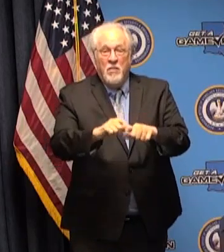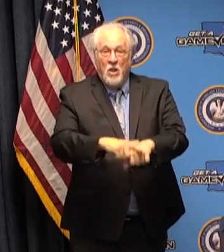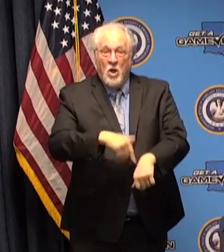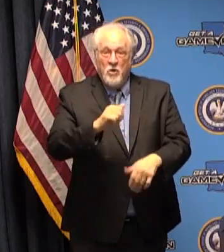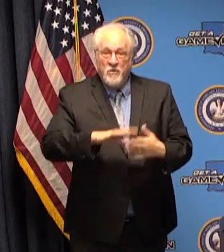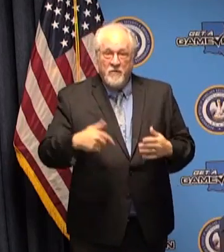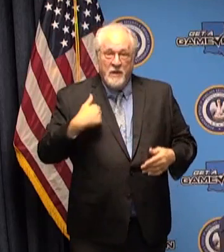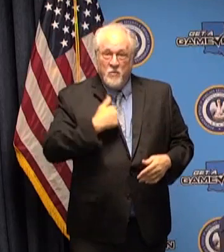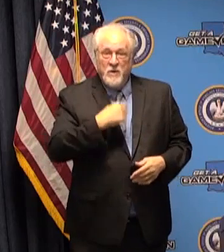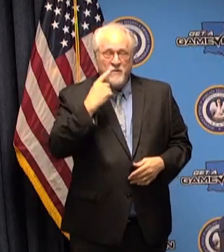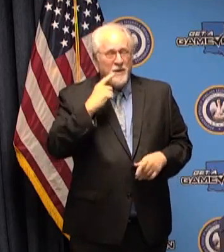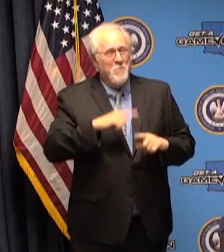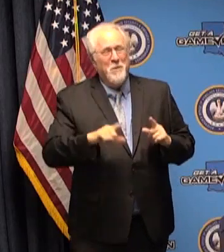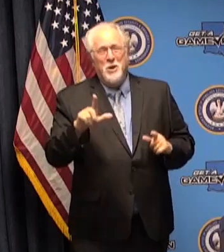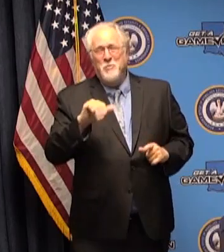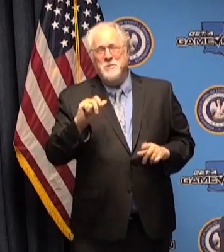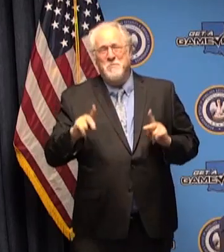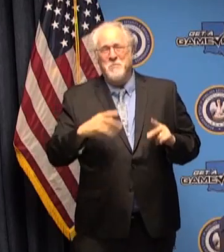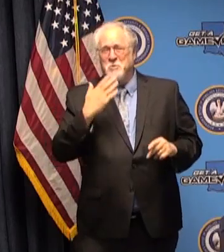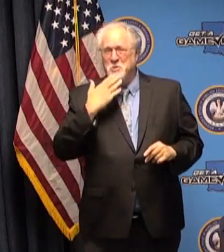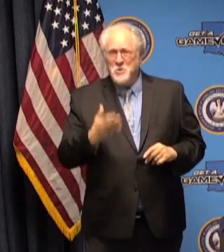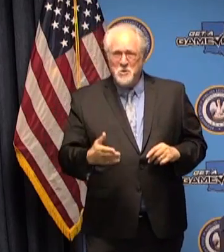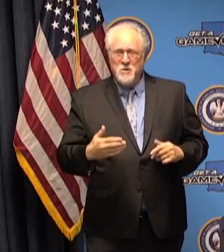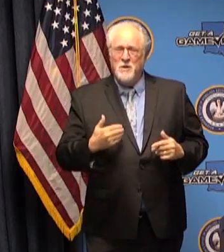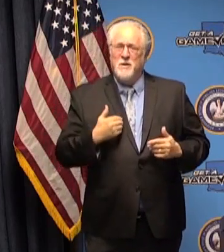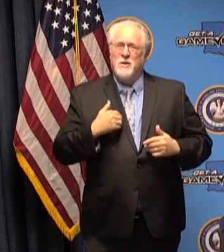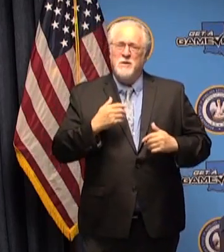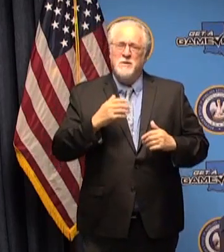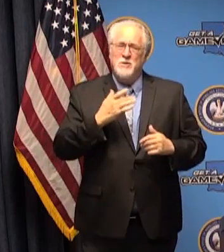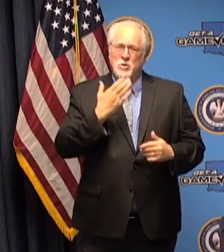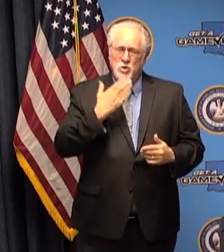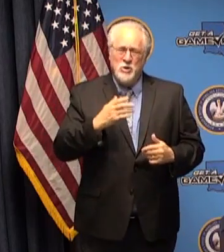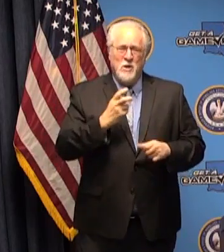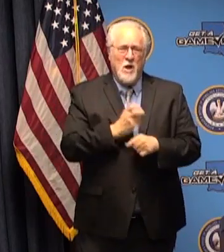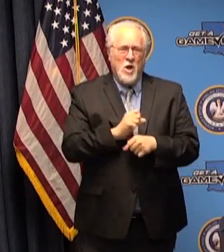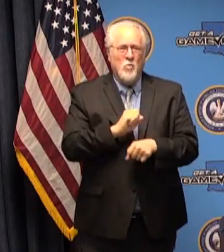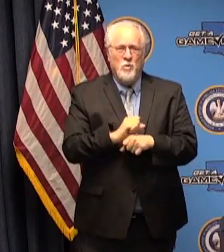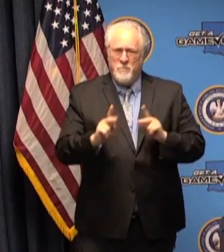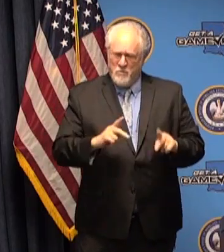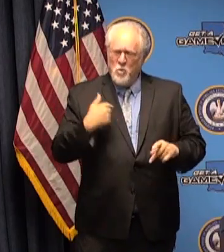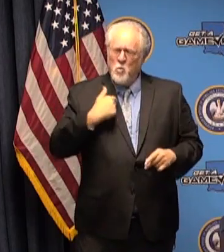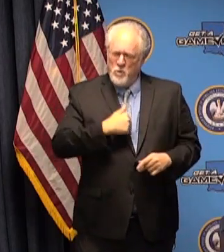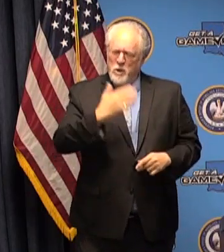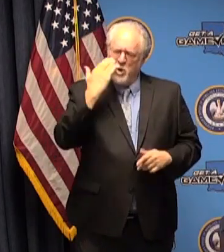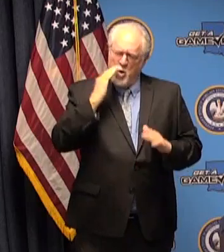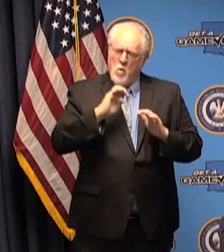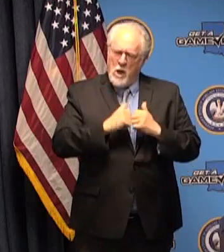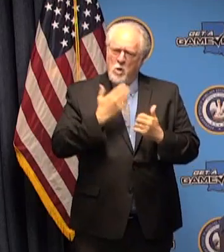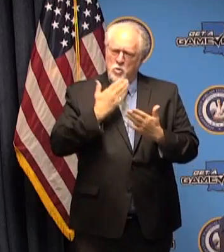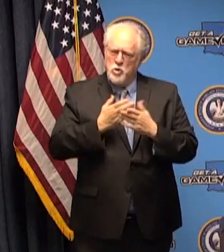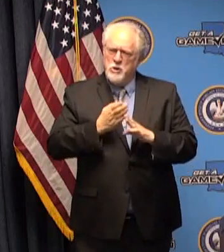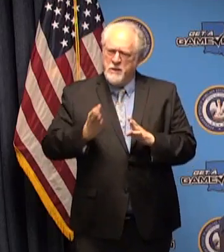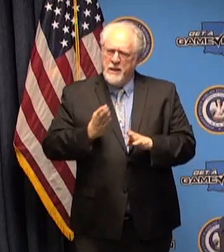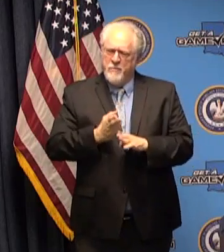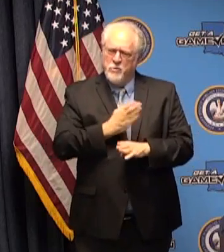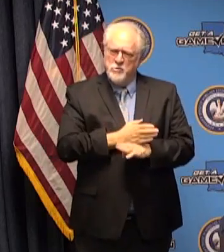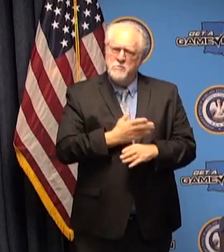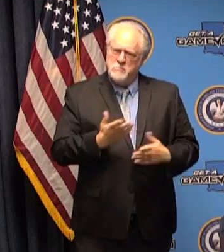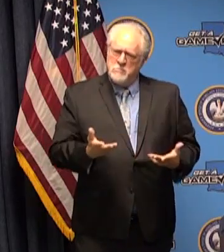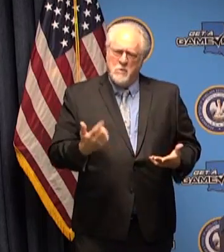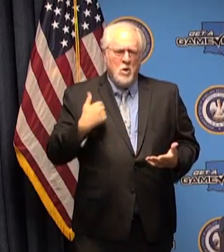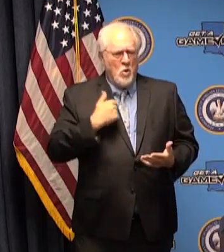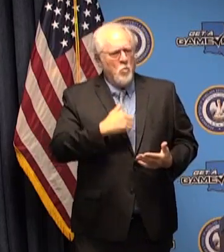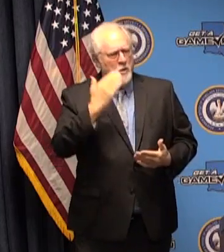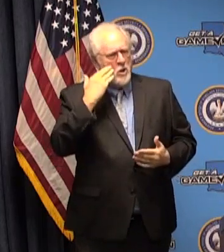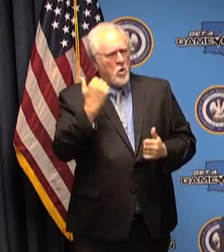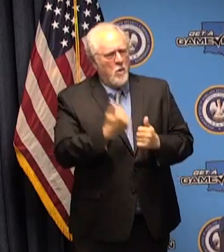the people of Louisiana are good people. They are generous, decent, hardworking people, and we know how to be good neighbors to one another.